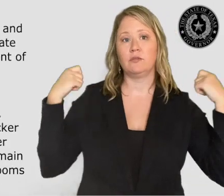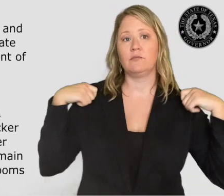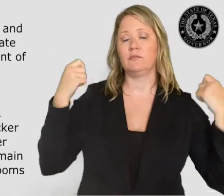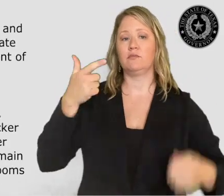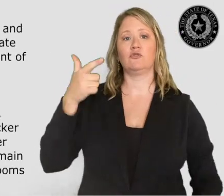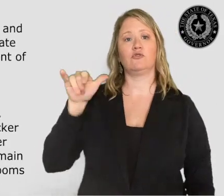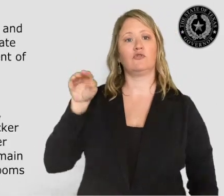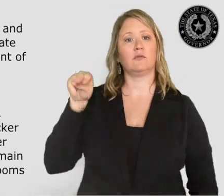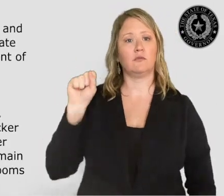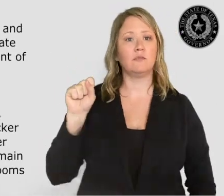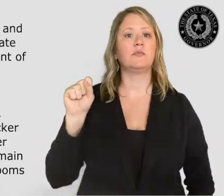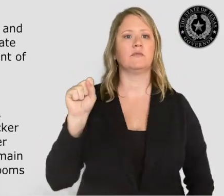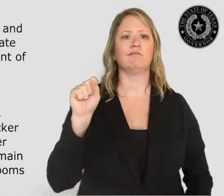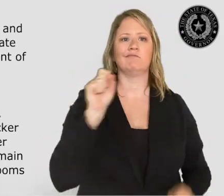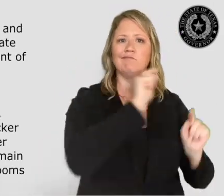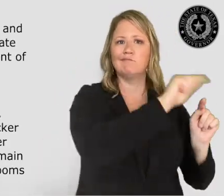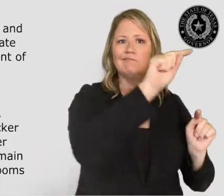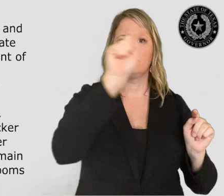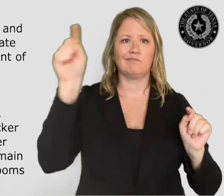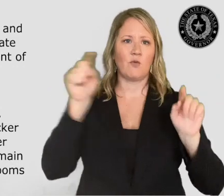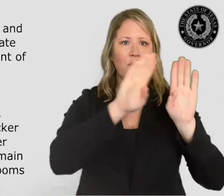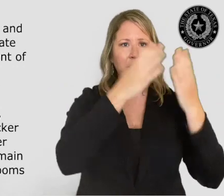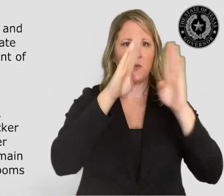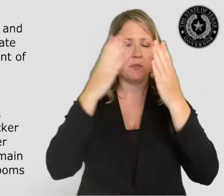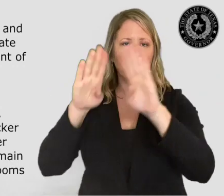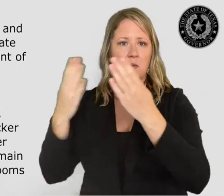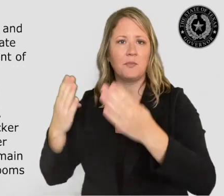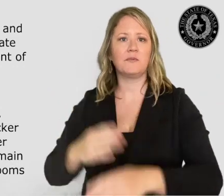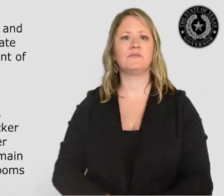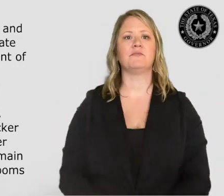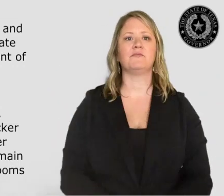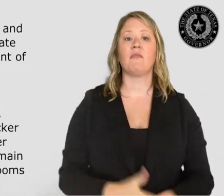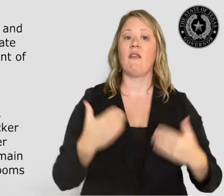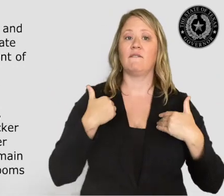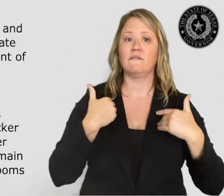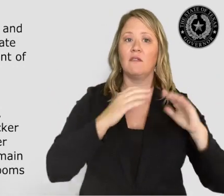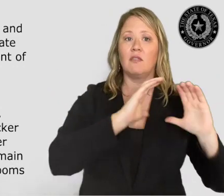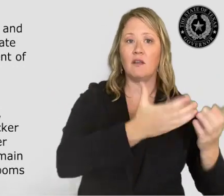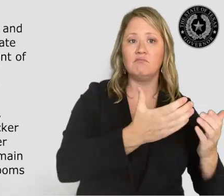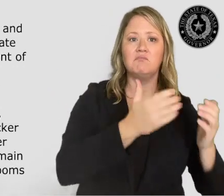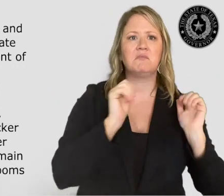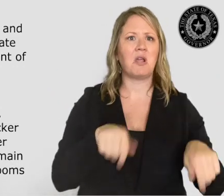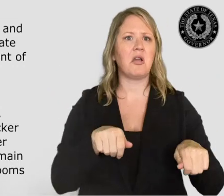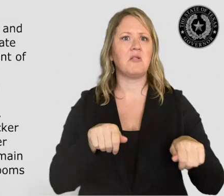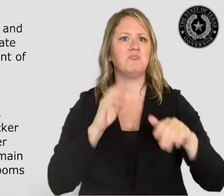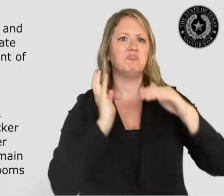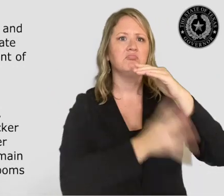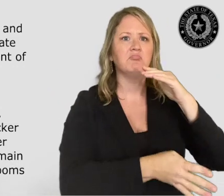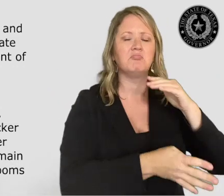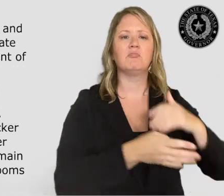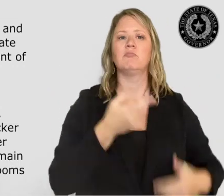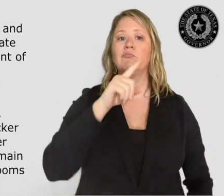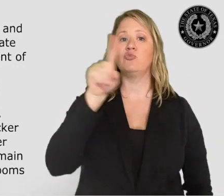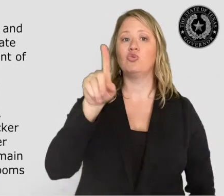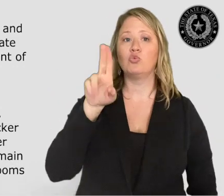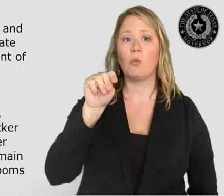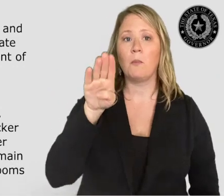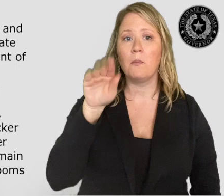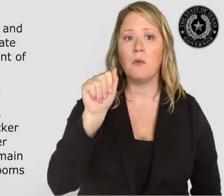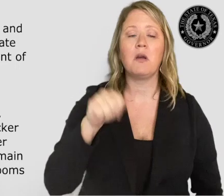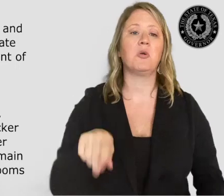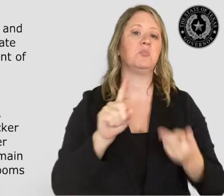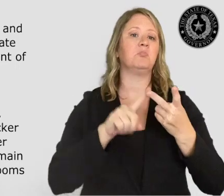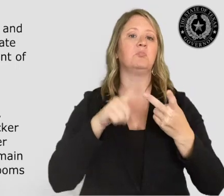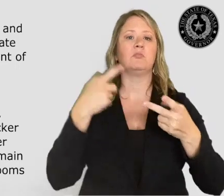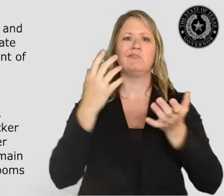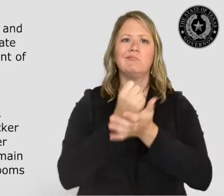Gyms and exercise facilities and classes that operate at up to 25% of the total listed occupancy